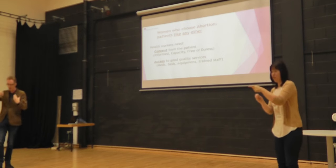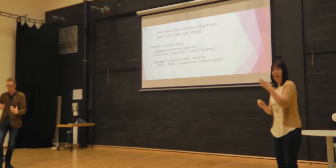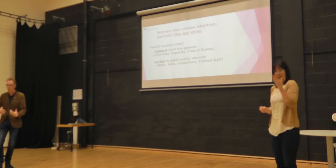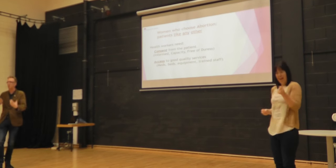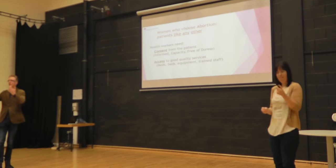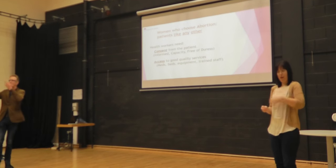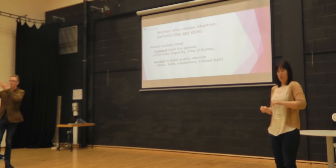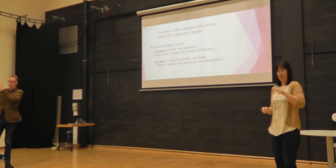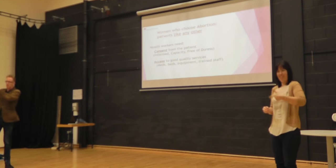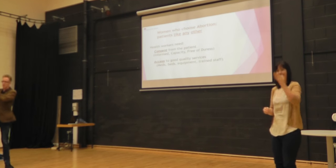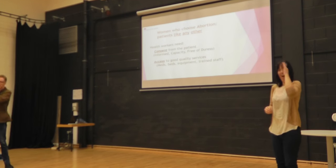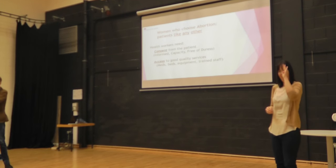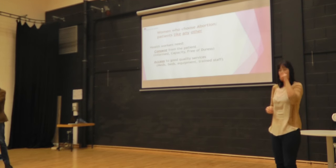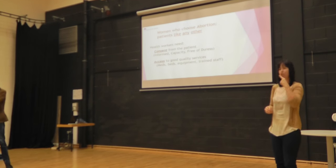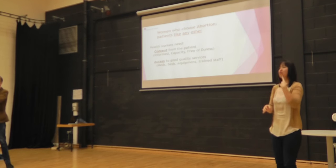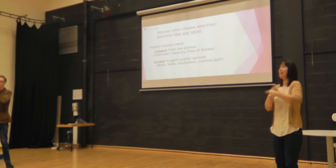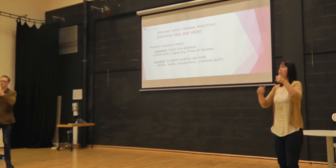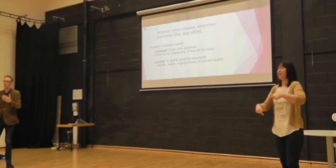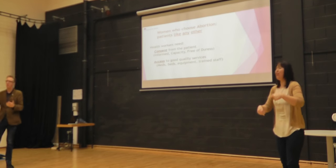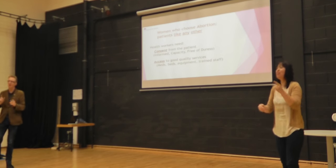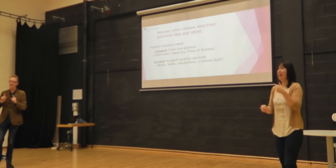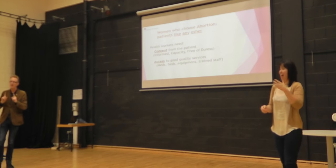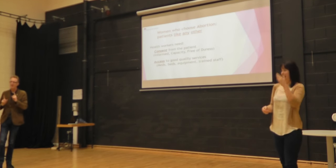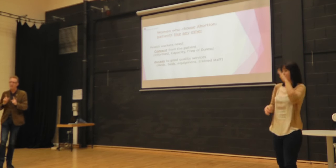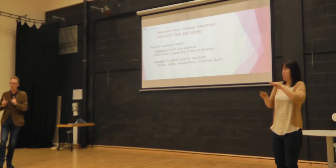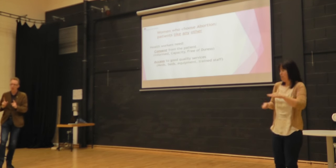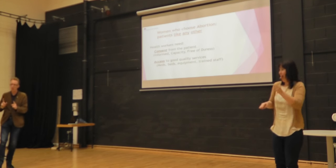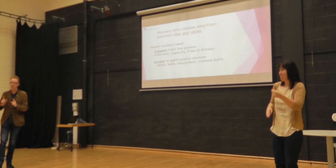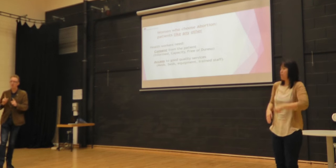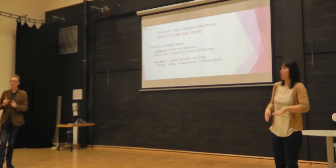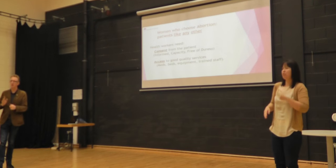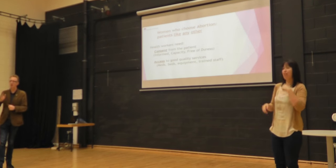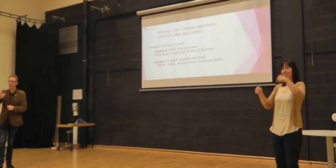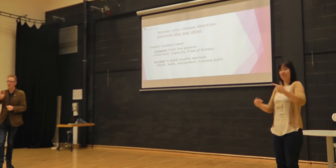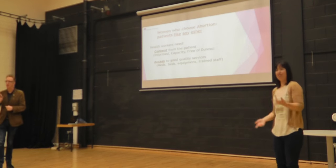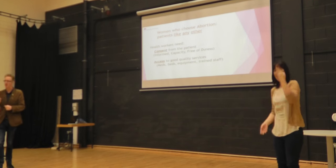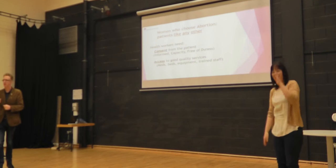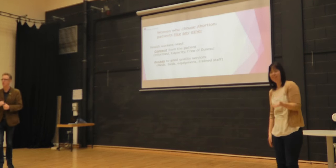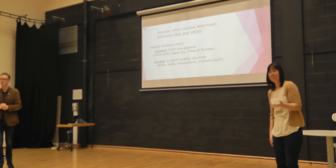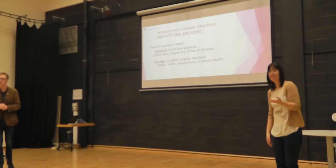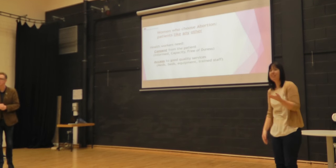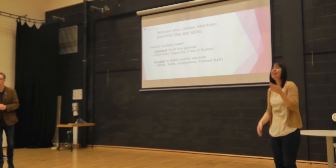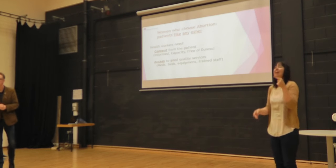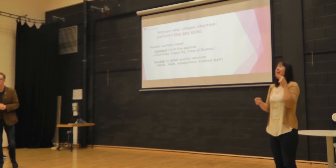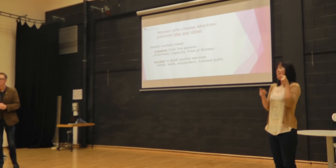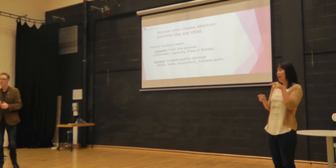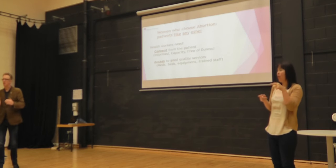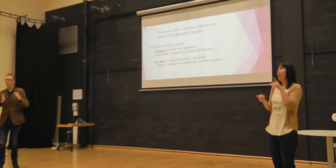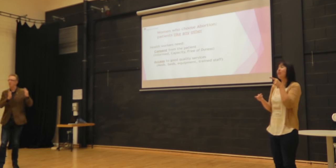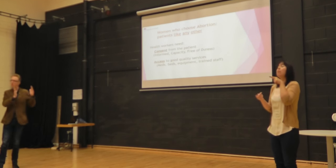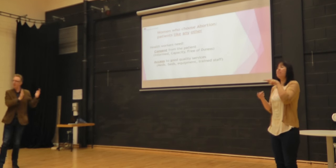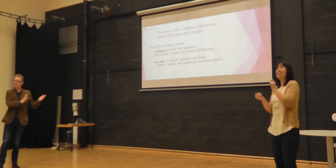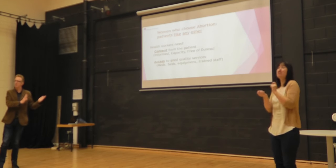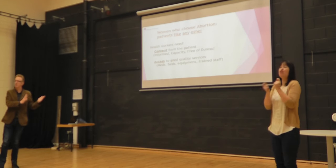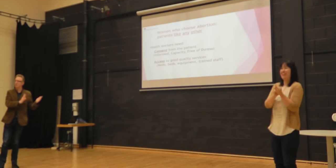here. Like, Irish people have abortions, they go abroad and come back. That is changing slightly on the illegal side. In